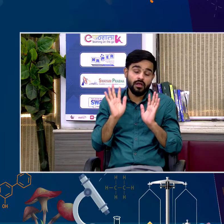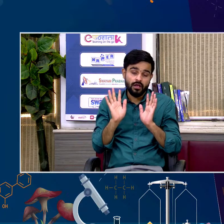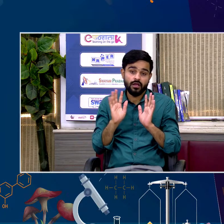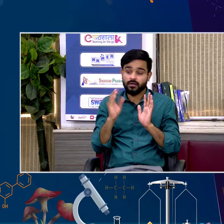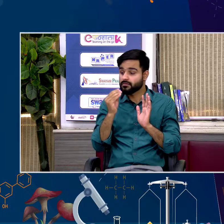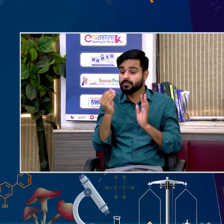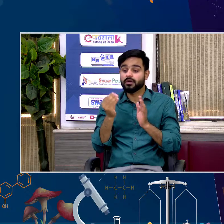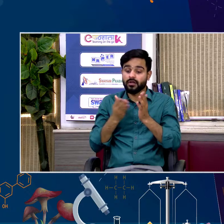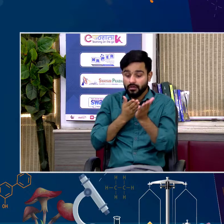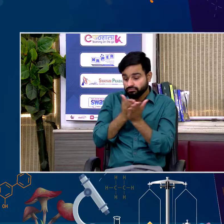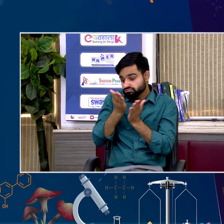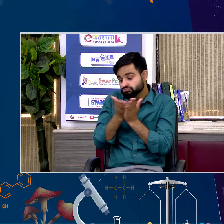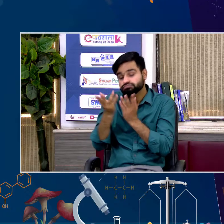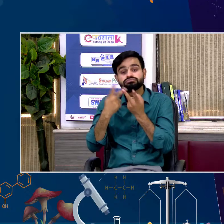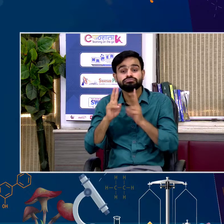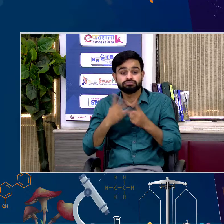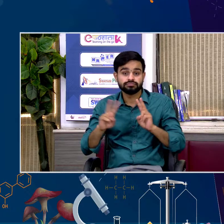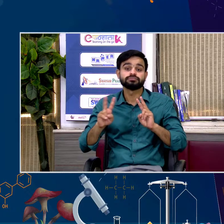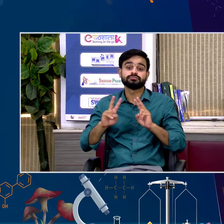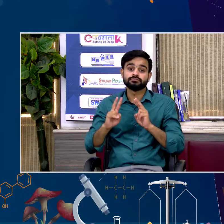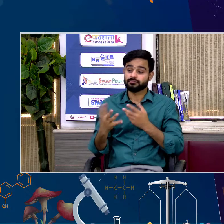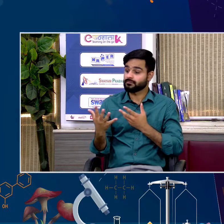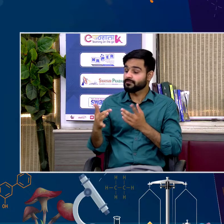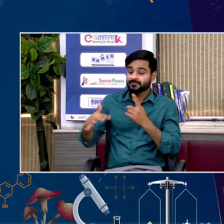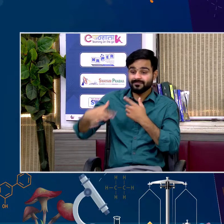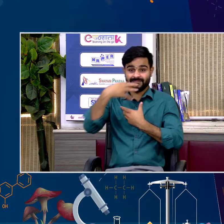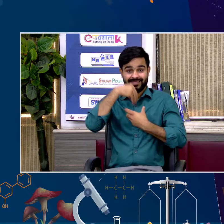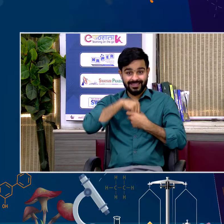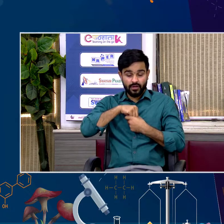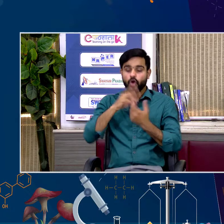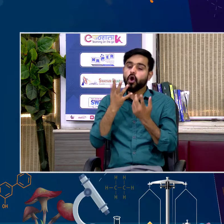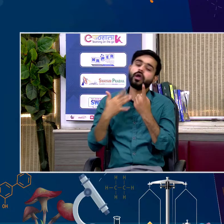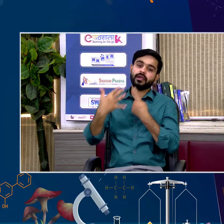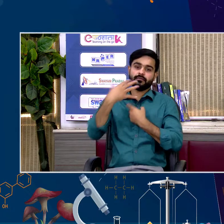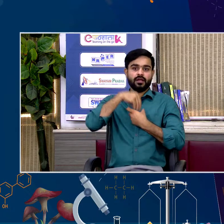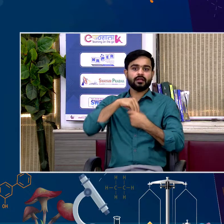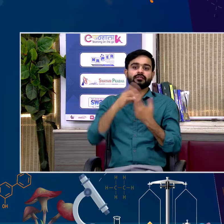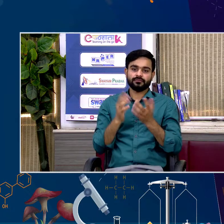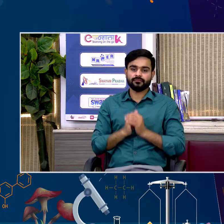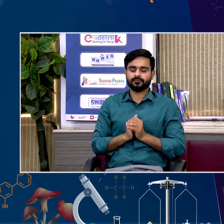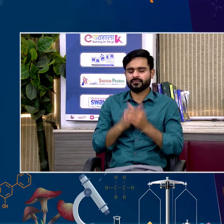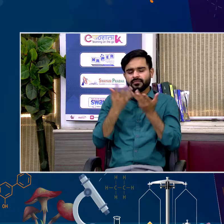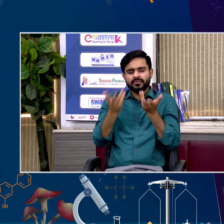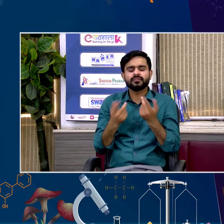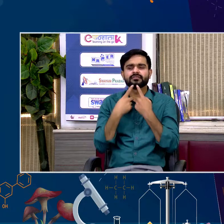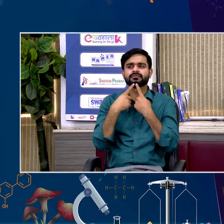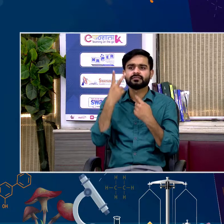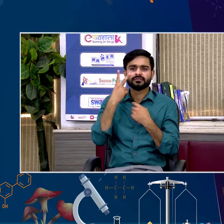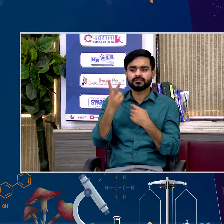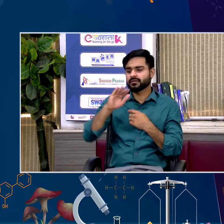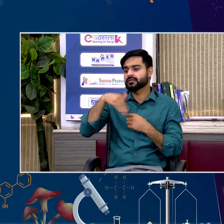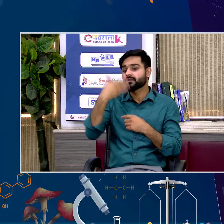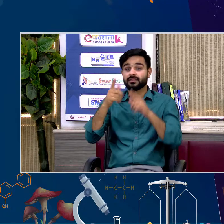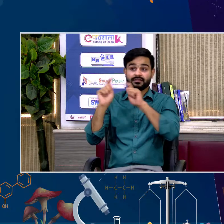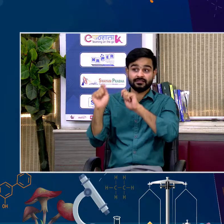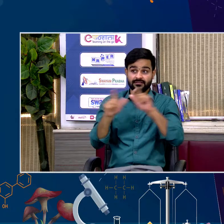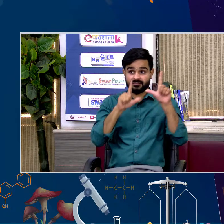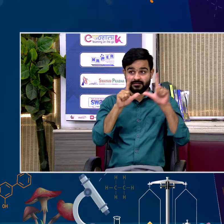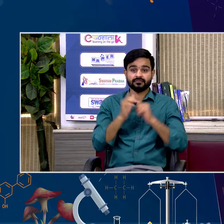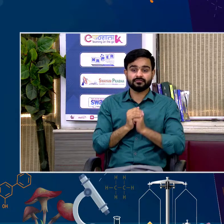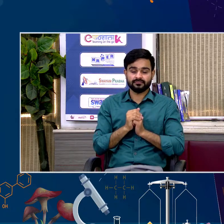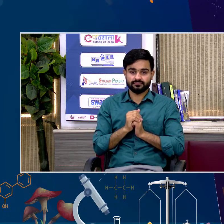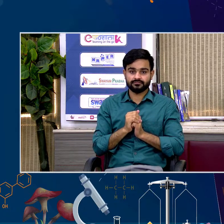a different way of communicating with the people around him and the environment around him. So as you can see in the next slide,